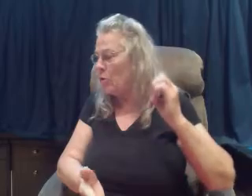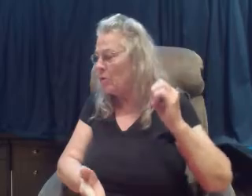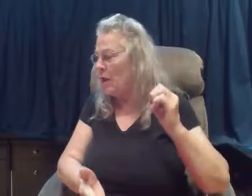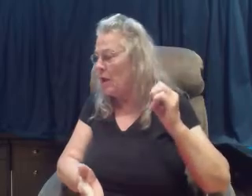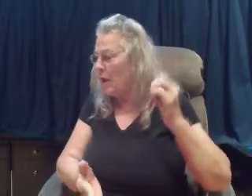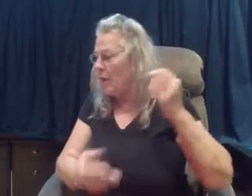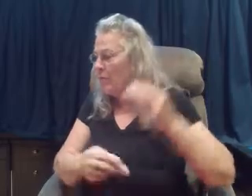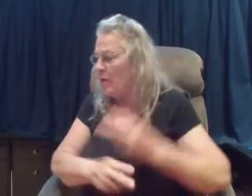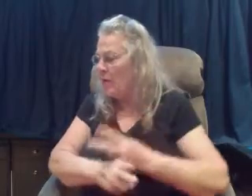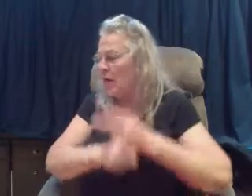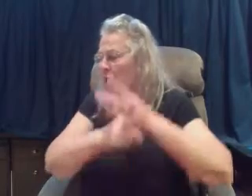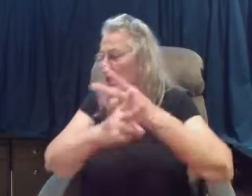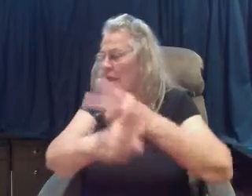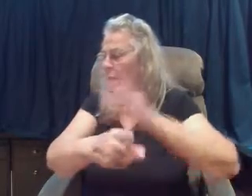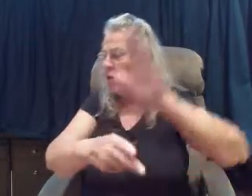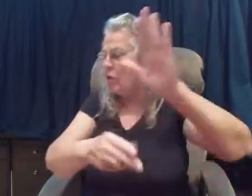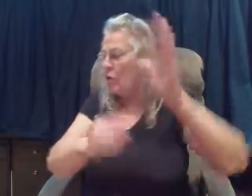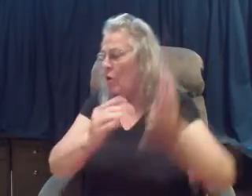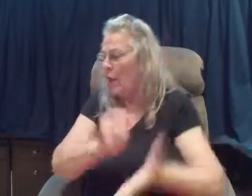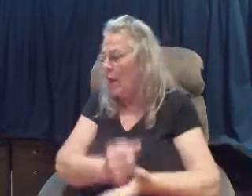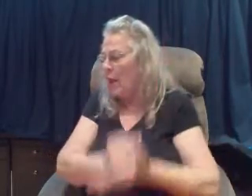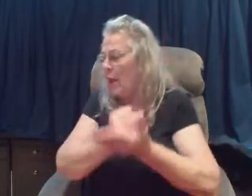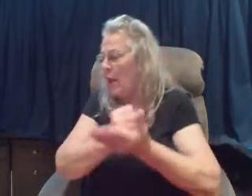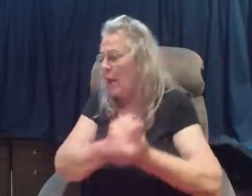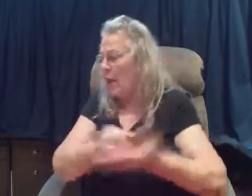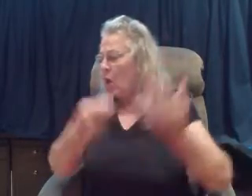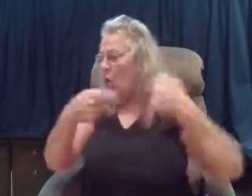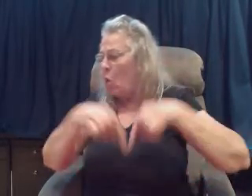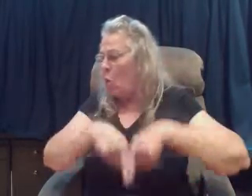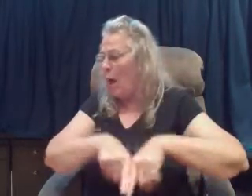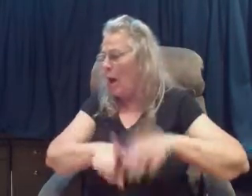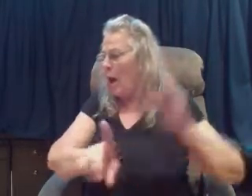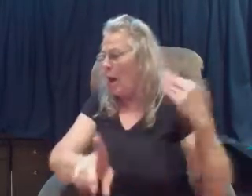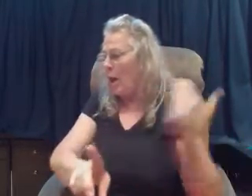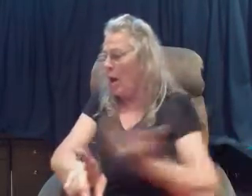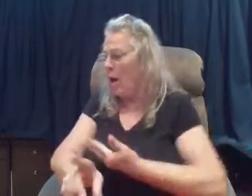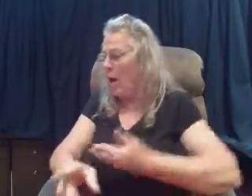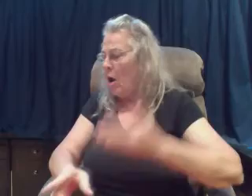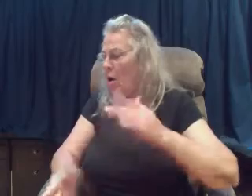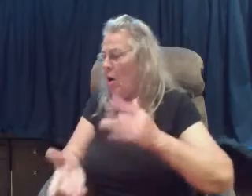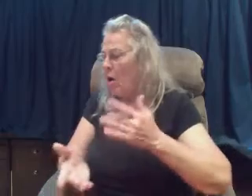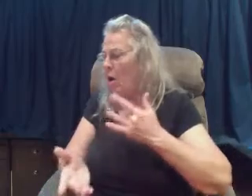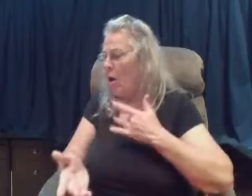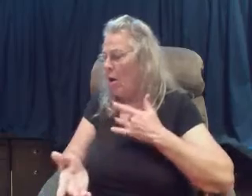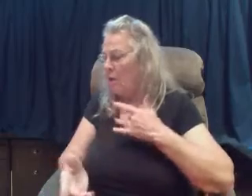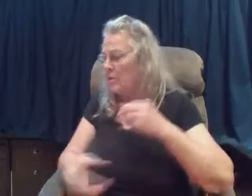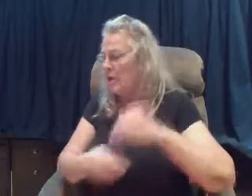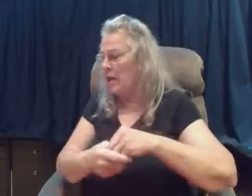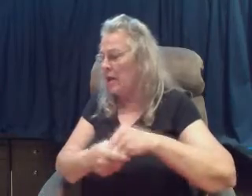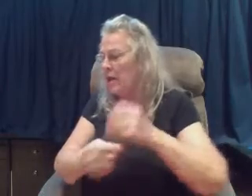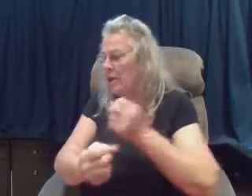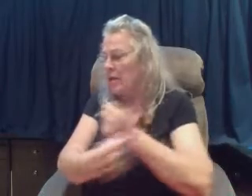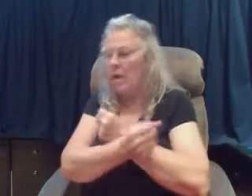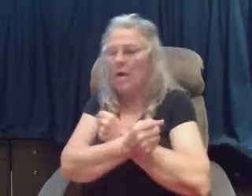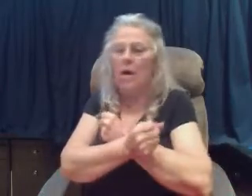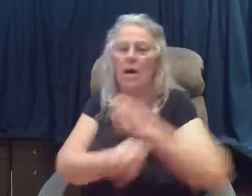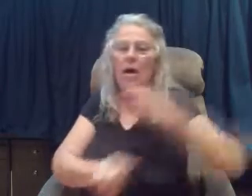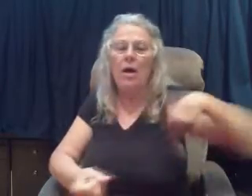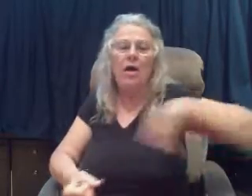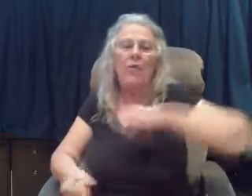Joseph, lend your aid, while our hearts in love